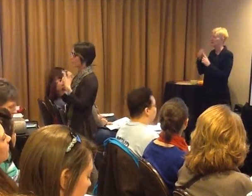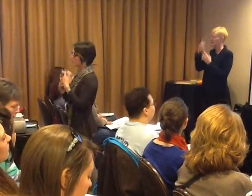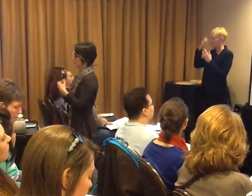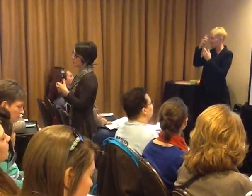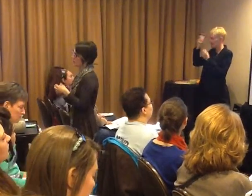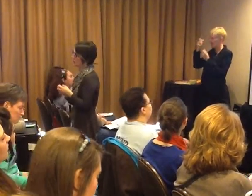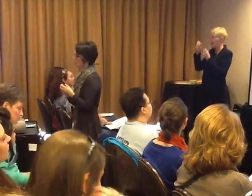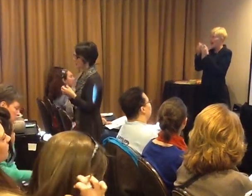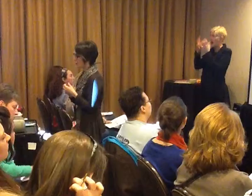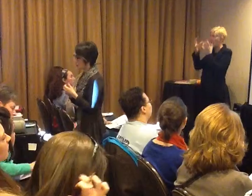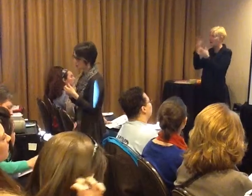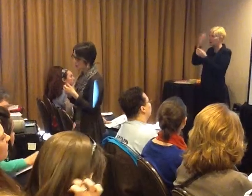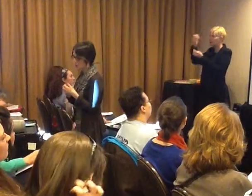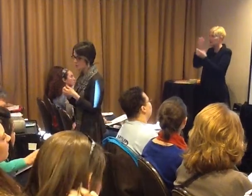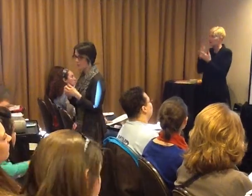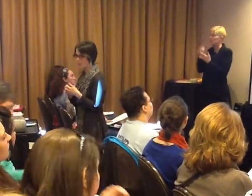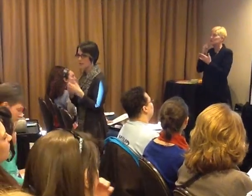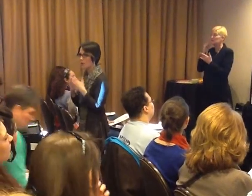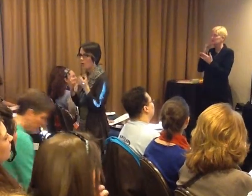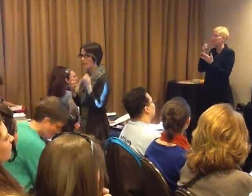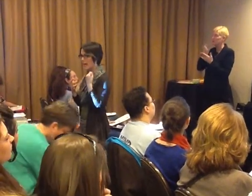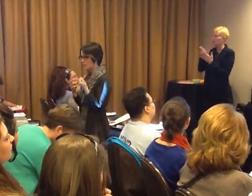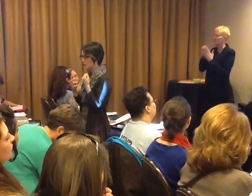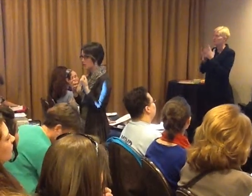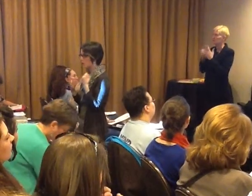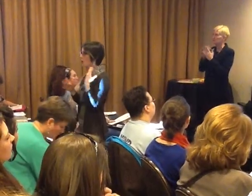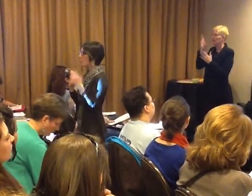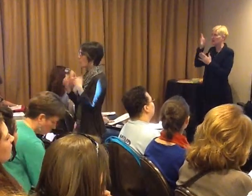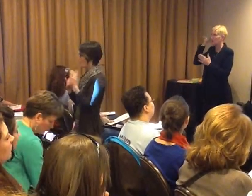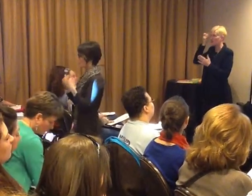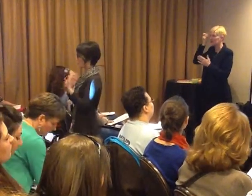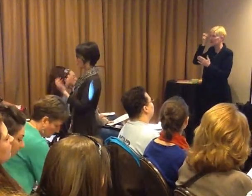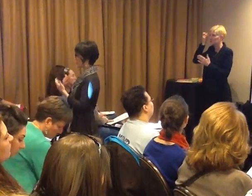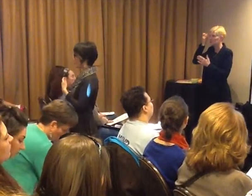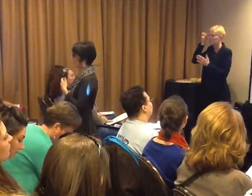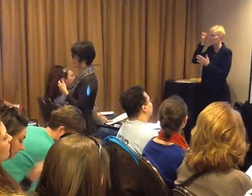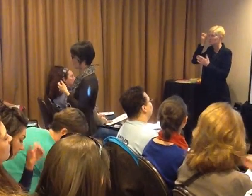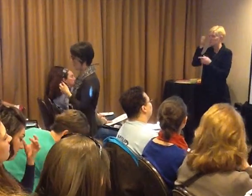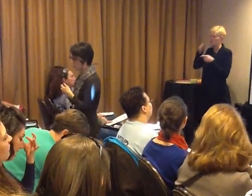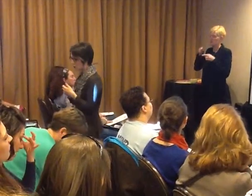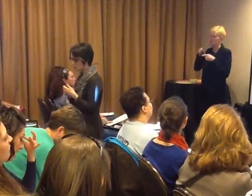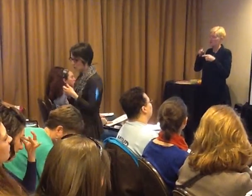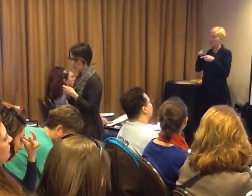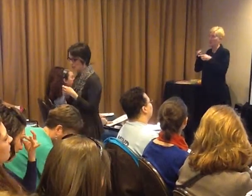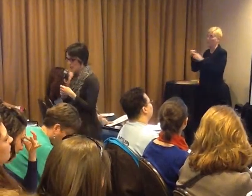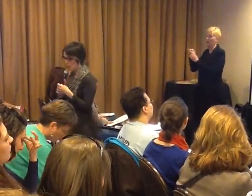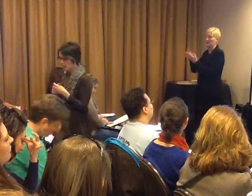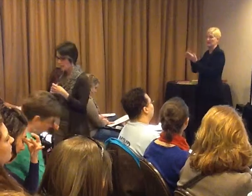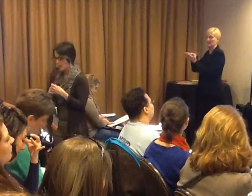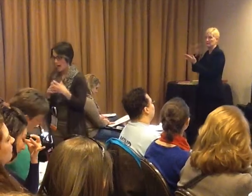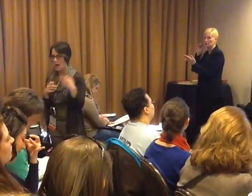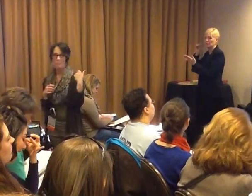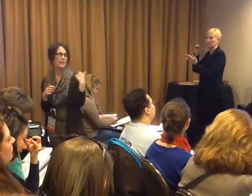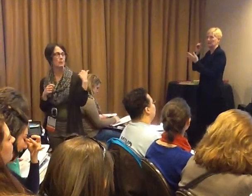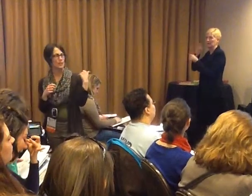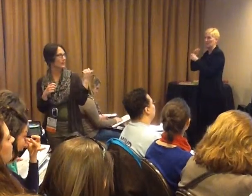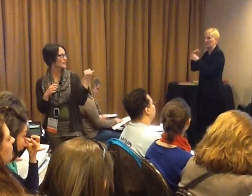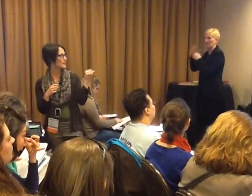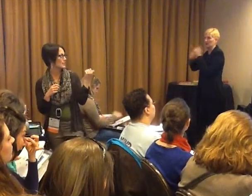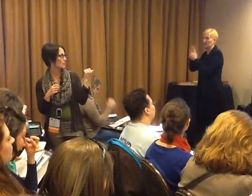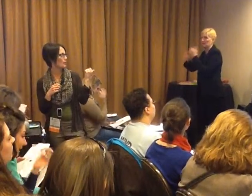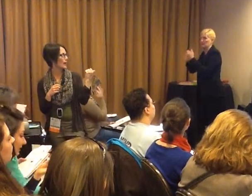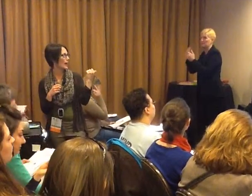much information our deaf and hard of hearing students can hold on to when they're trying to work through and learn new information. They